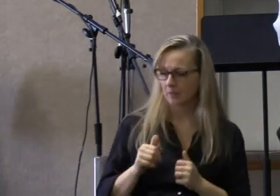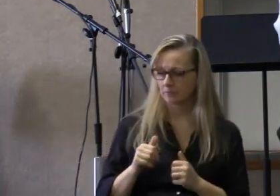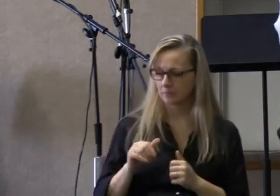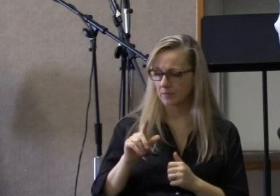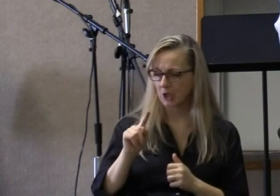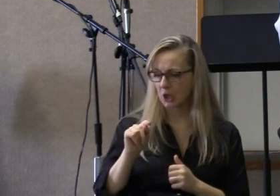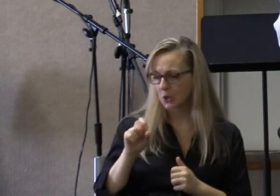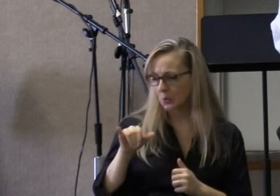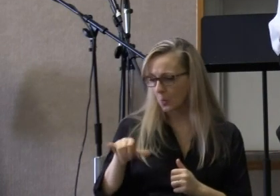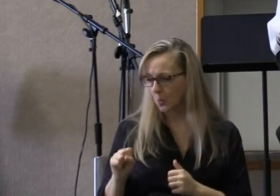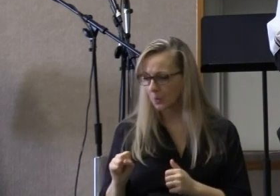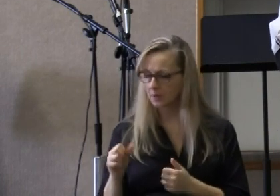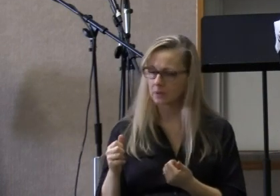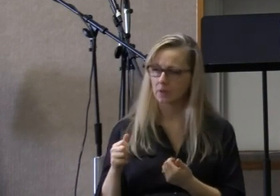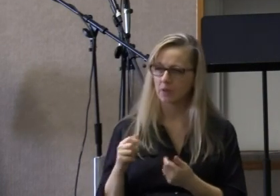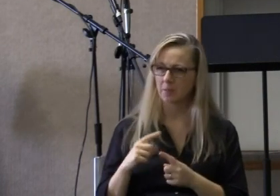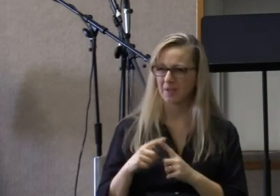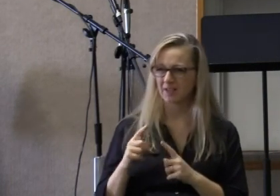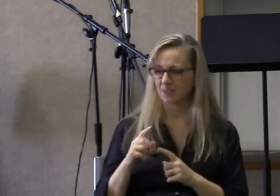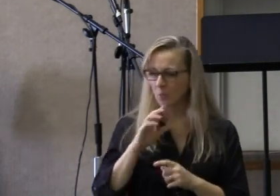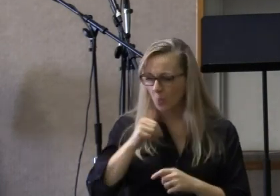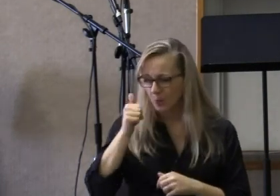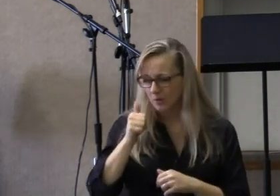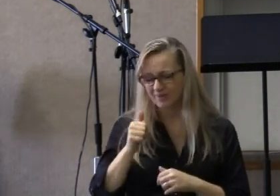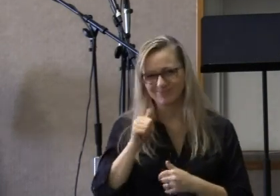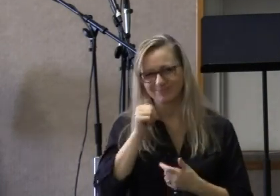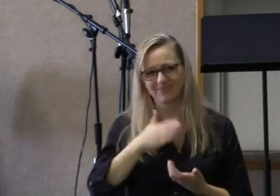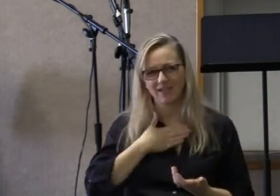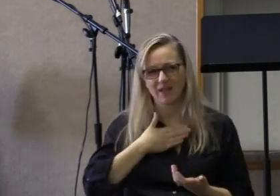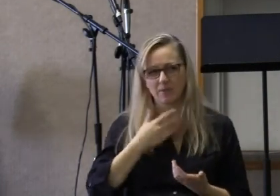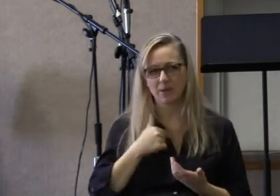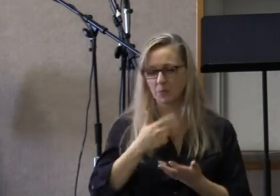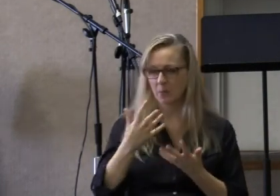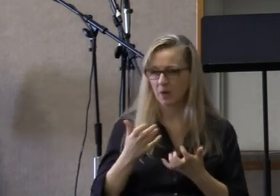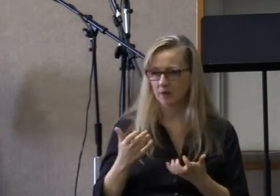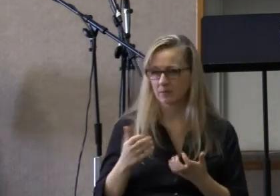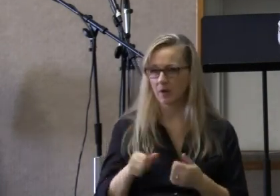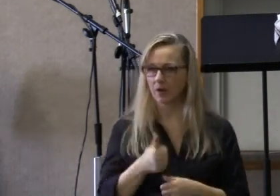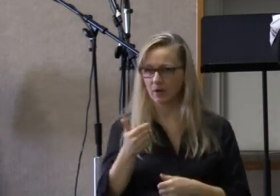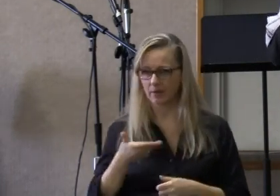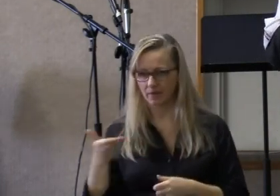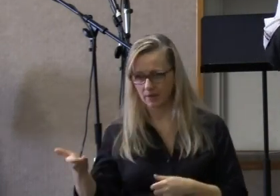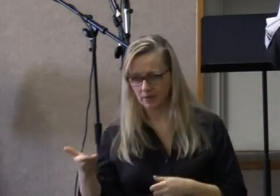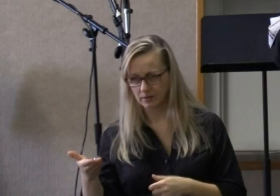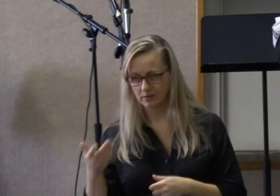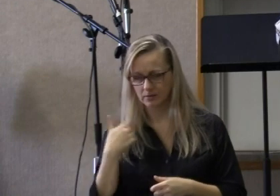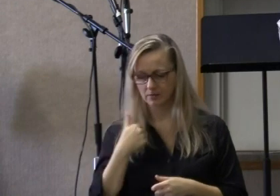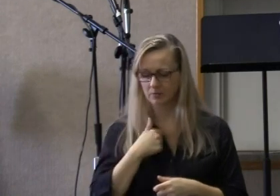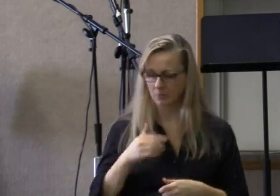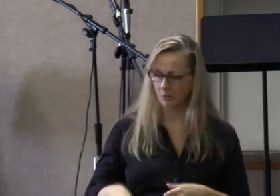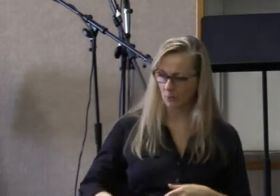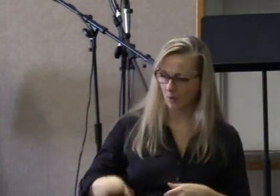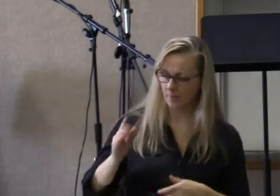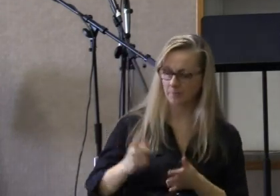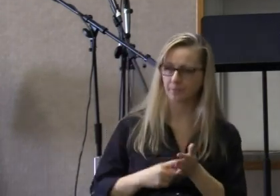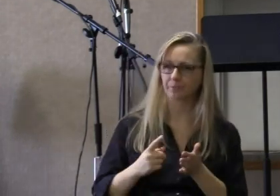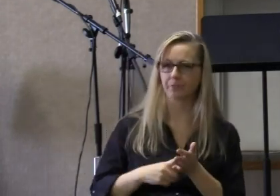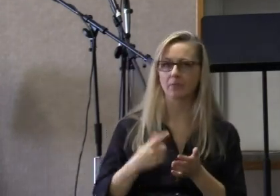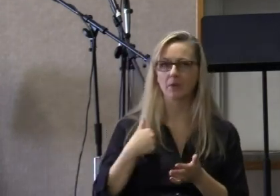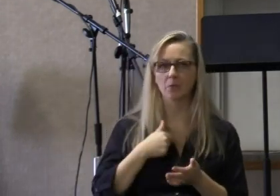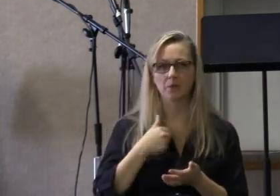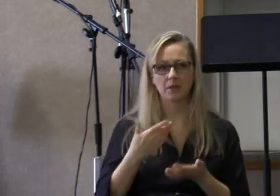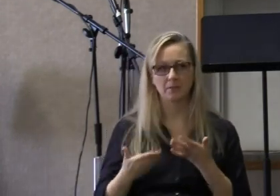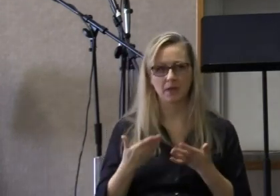older, blocks no longer made us happy. We desired other things. As we grow up, sometimes we may still